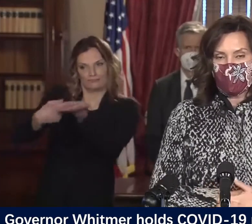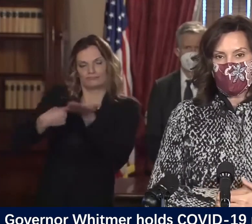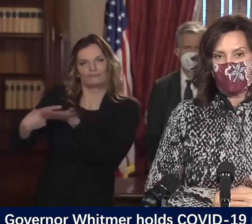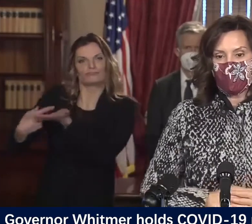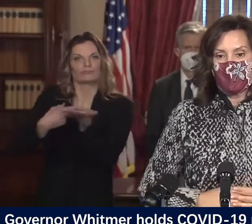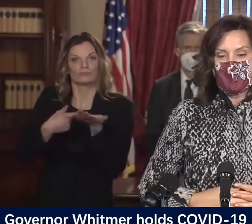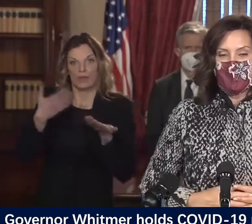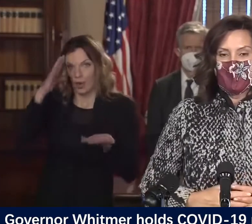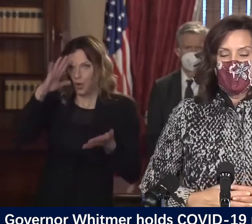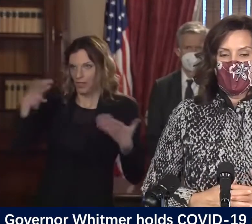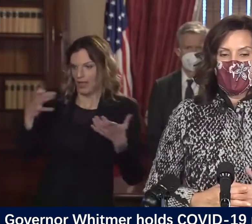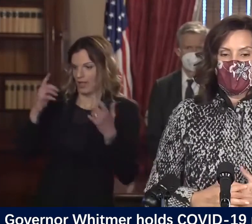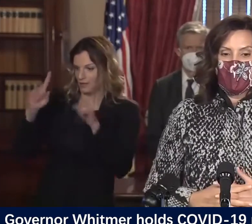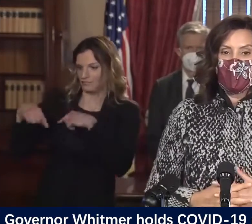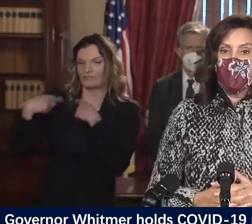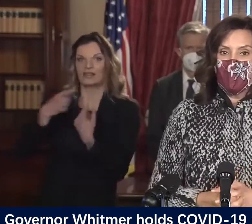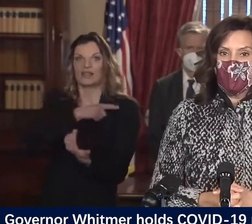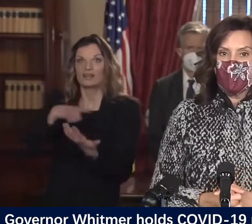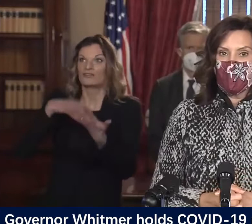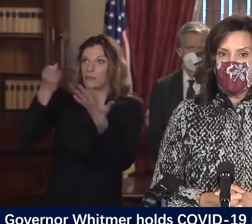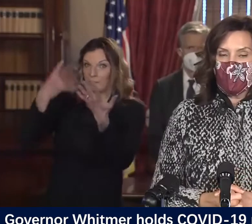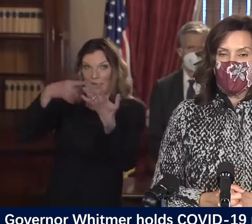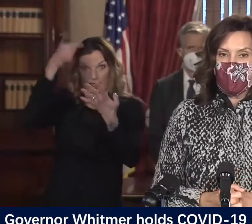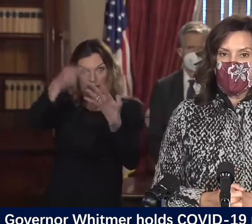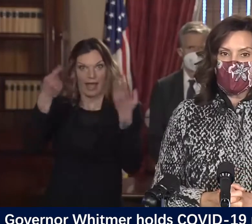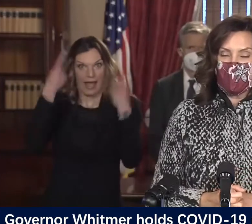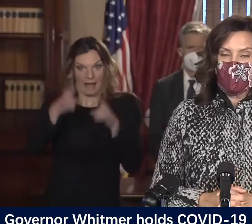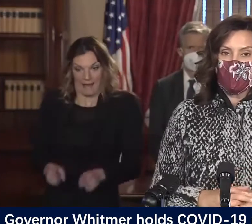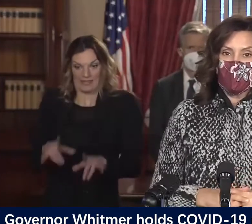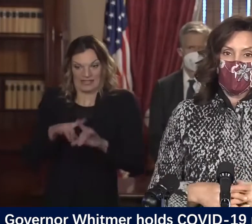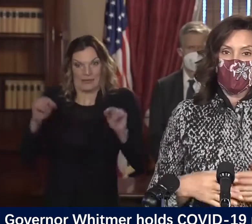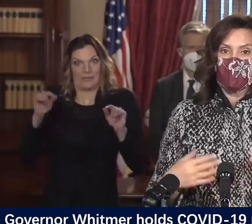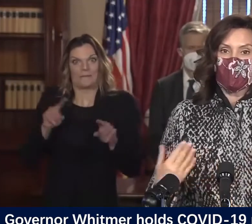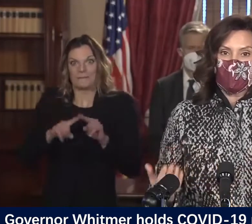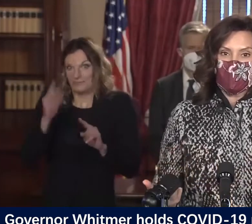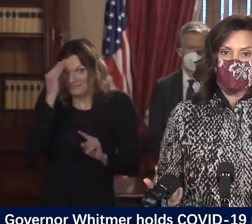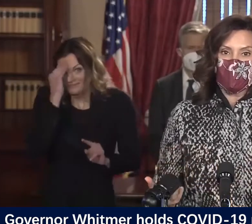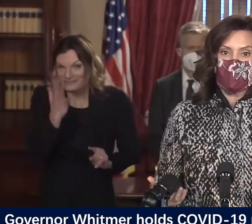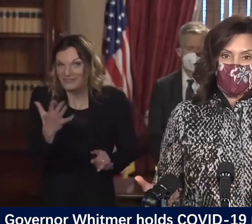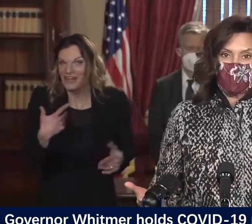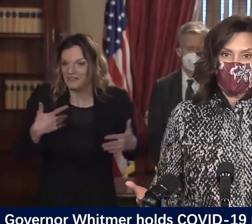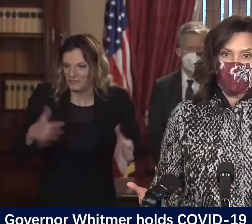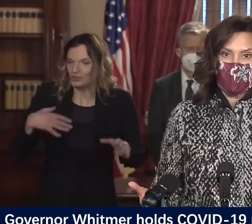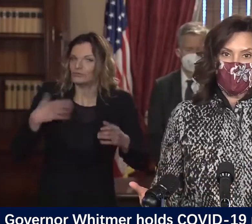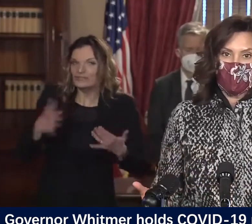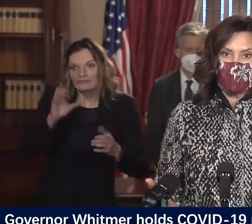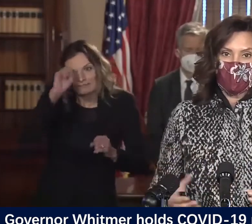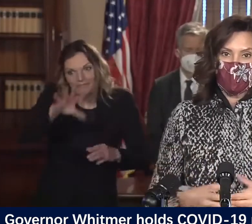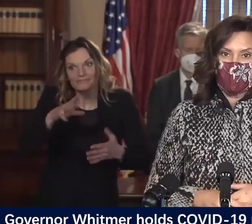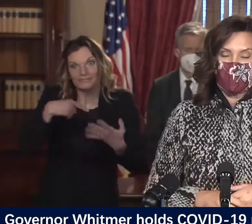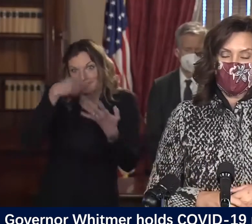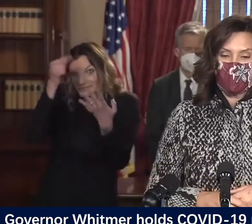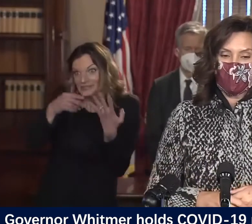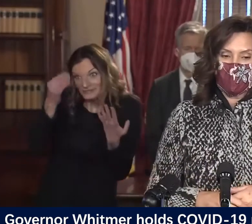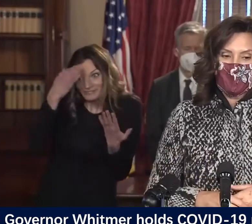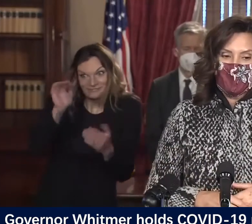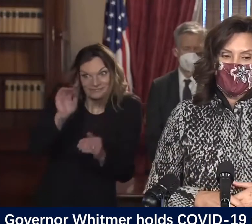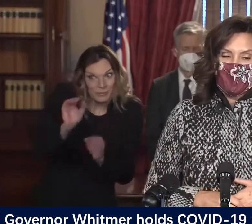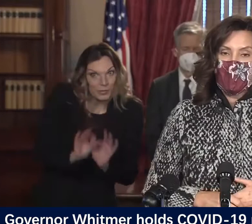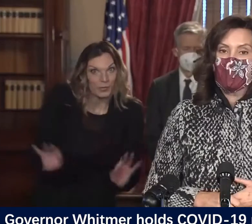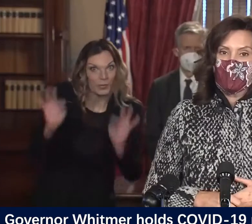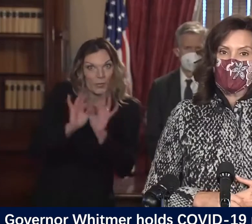as well. So I am hopeful that we can get it at the very least extended beyond the end of the calendar